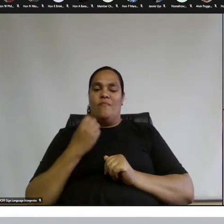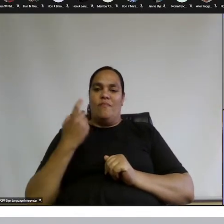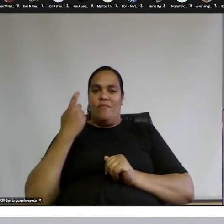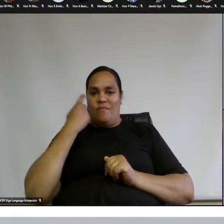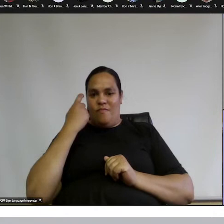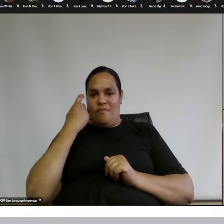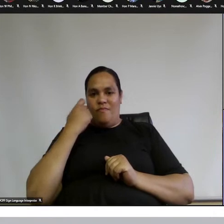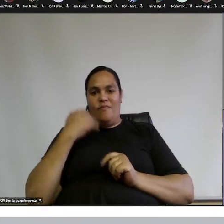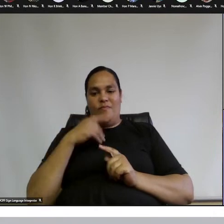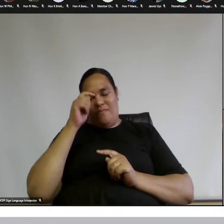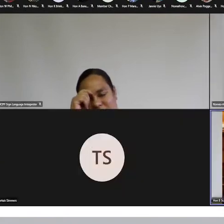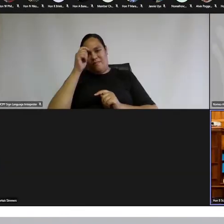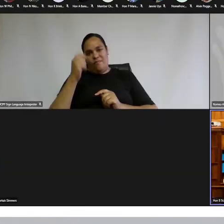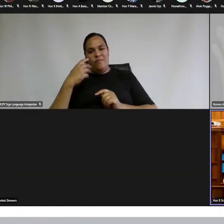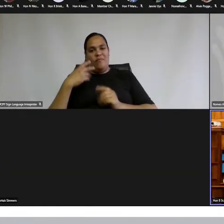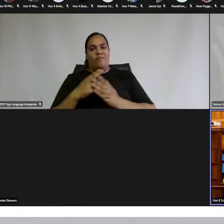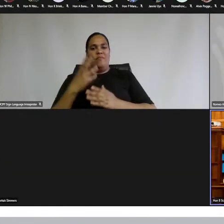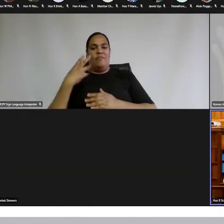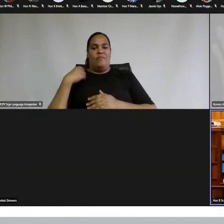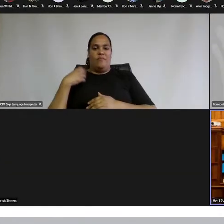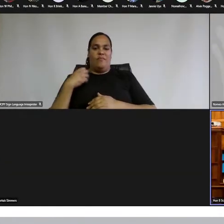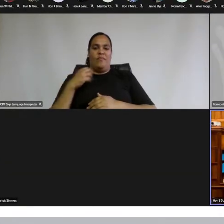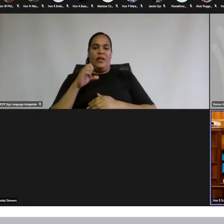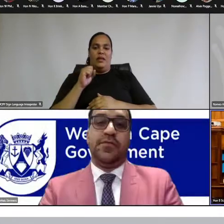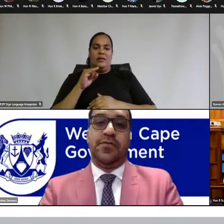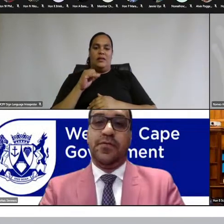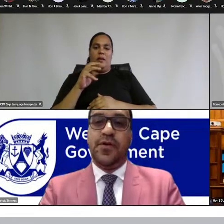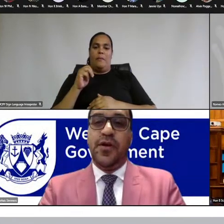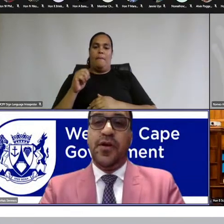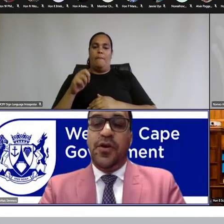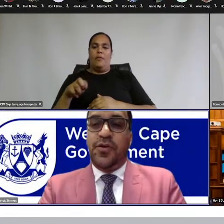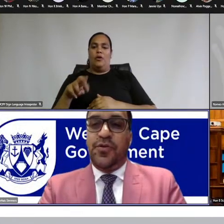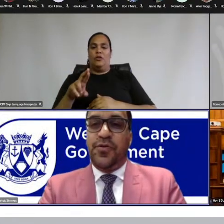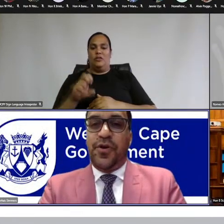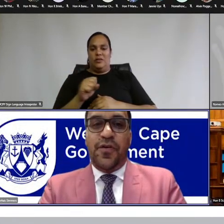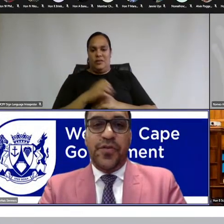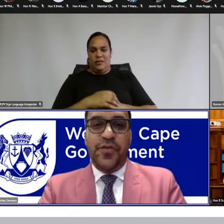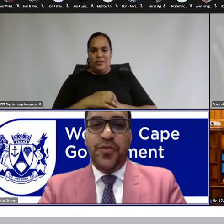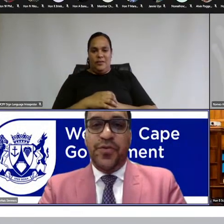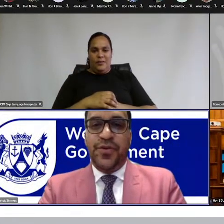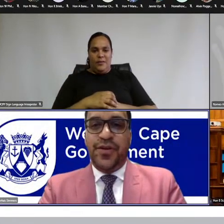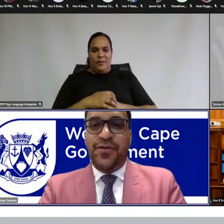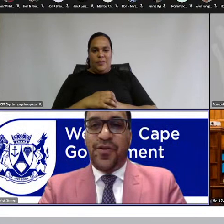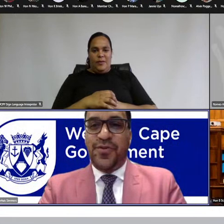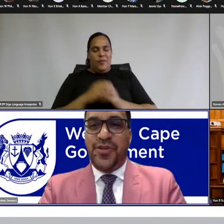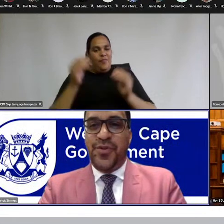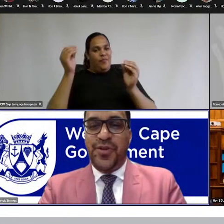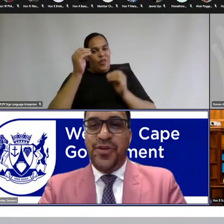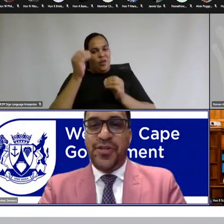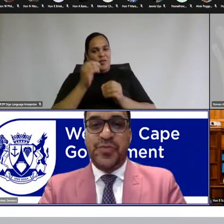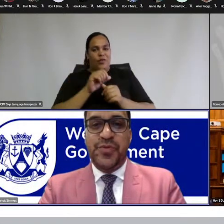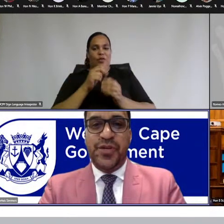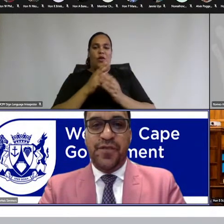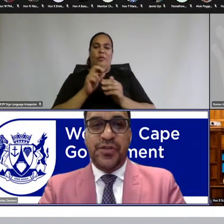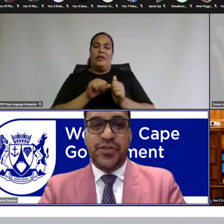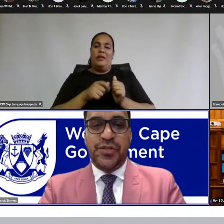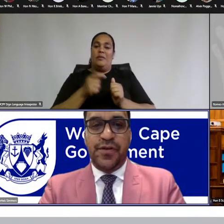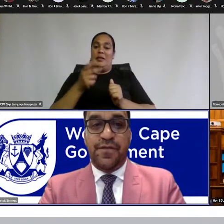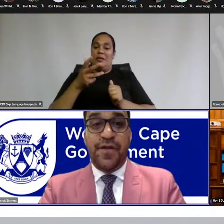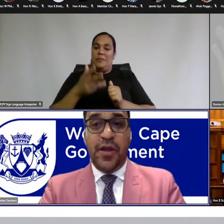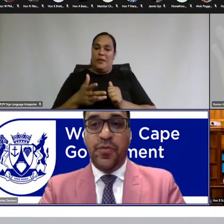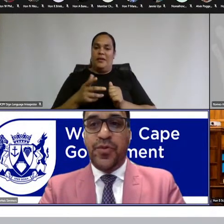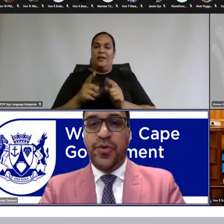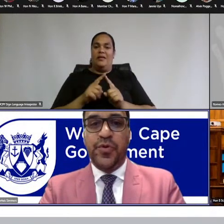Secretary. I now recognise the Honourable Minister Simmers. Good afternoon, Honourable Deputy Speaker. If